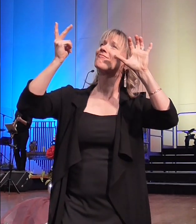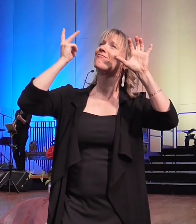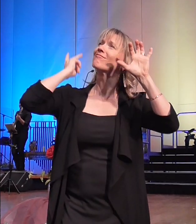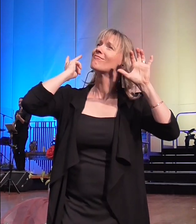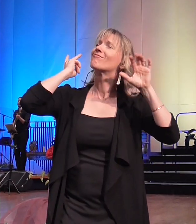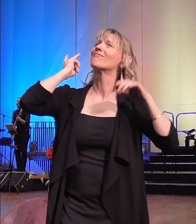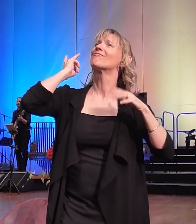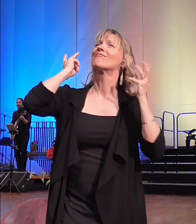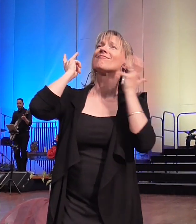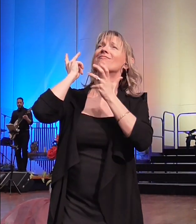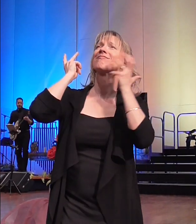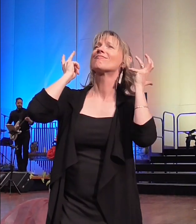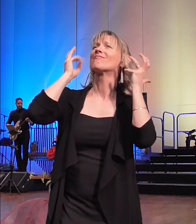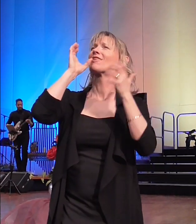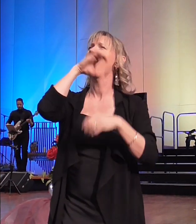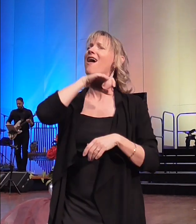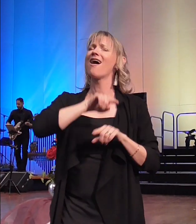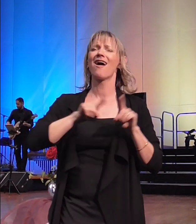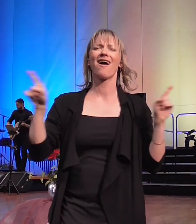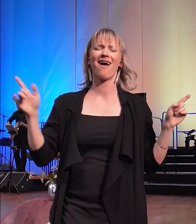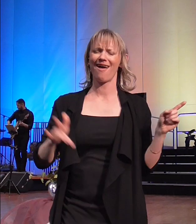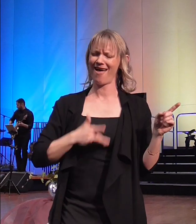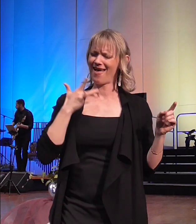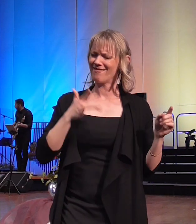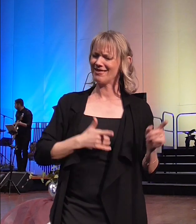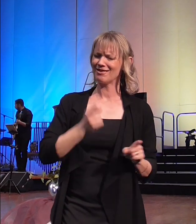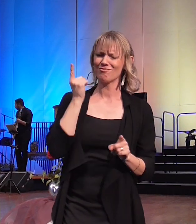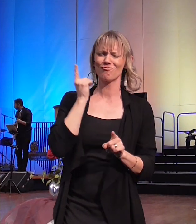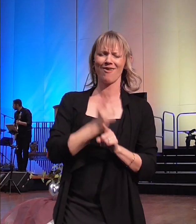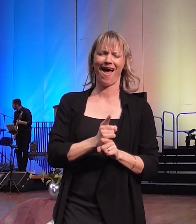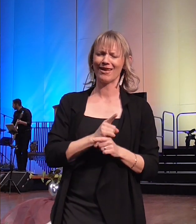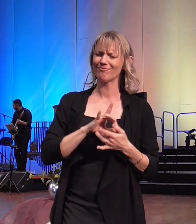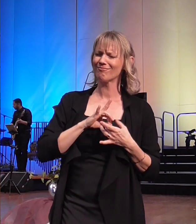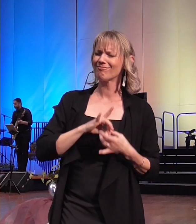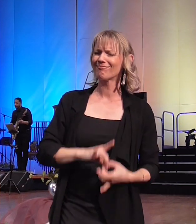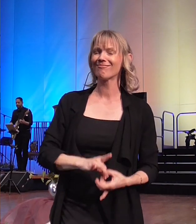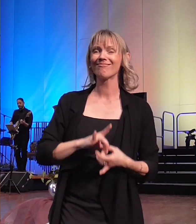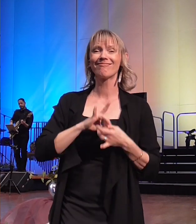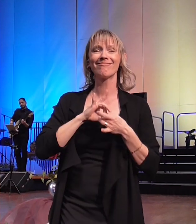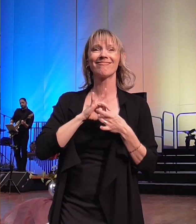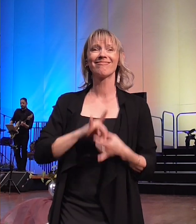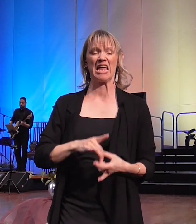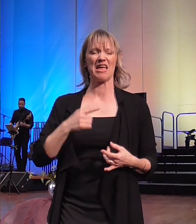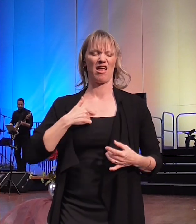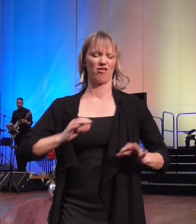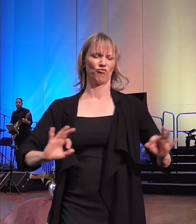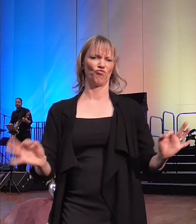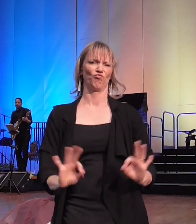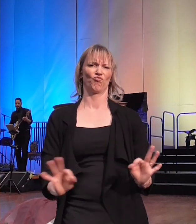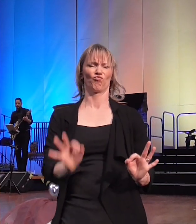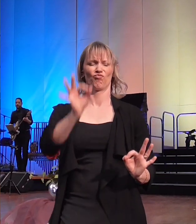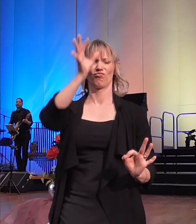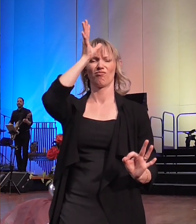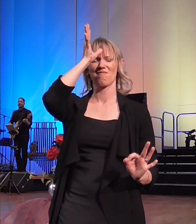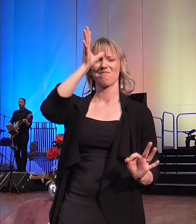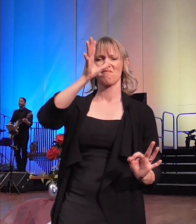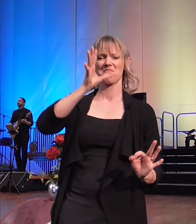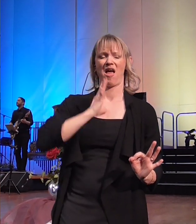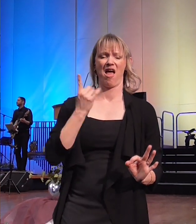so strange, but it feels so right. I am not this little man